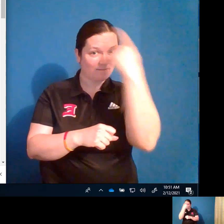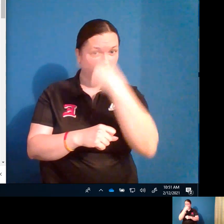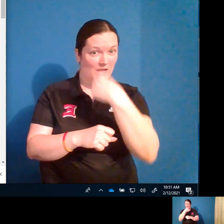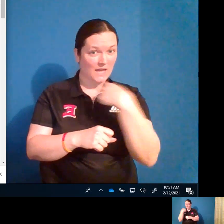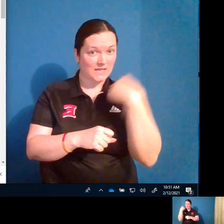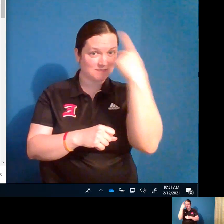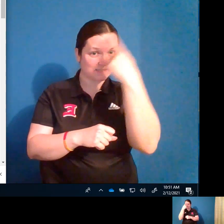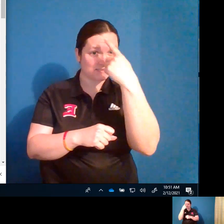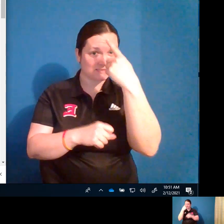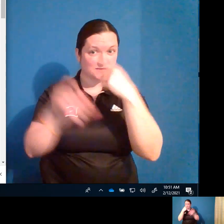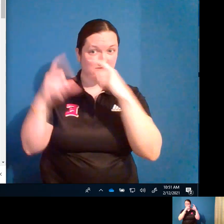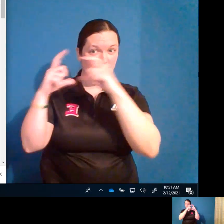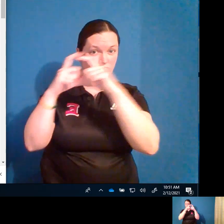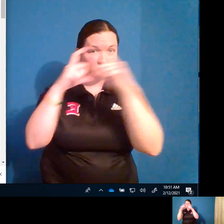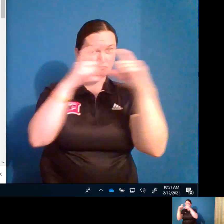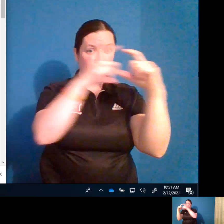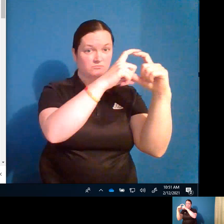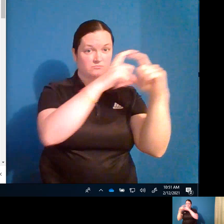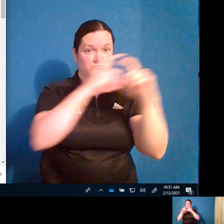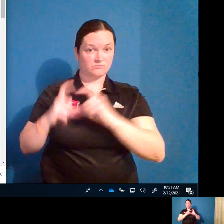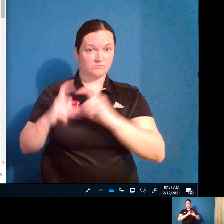4.